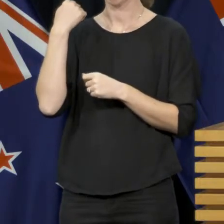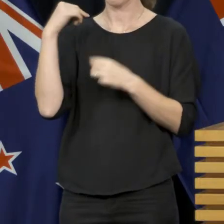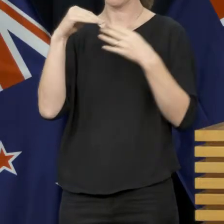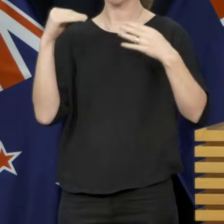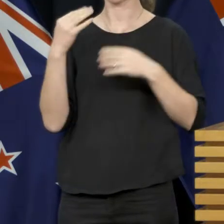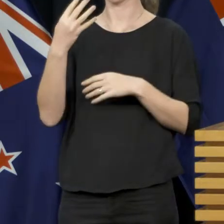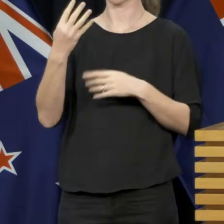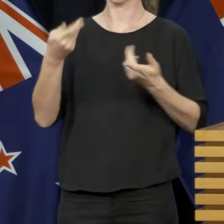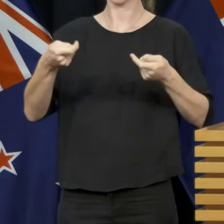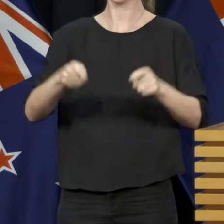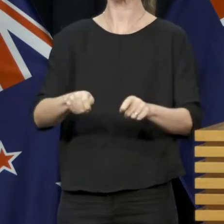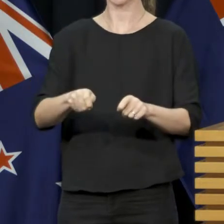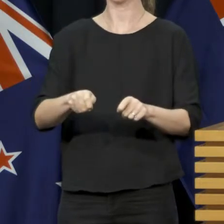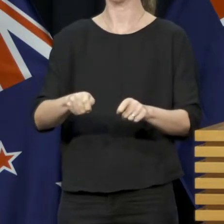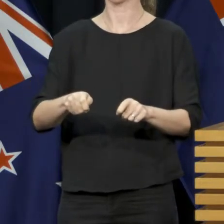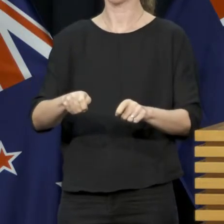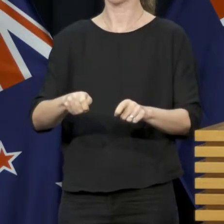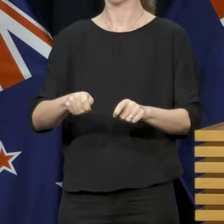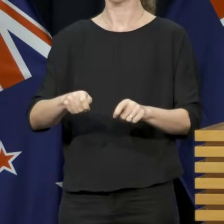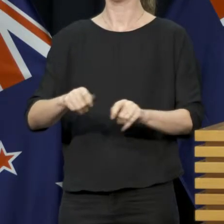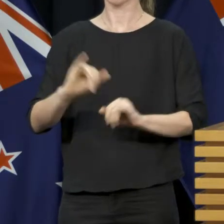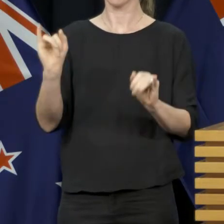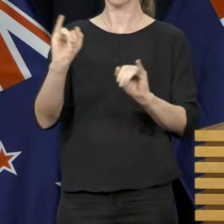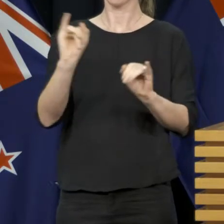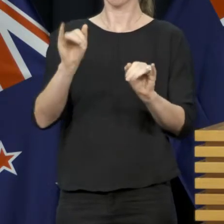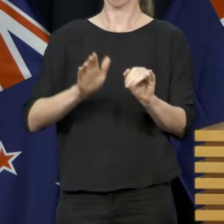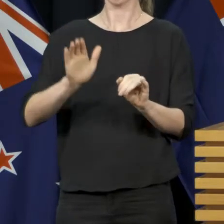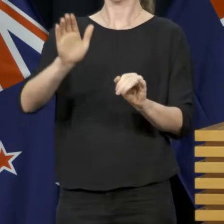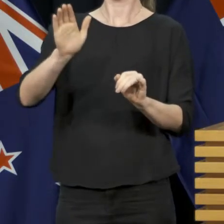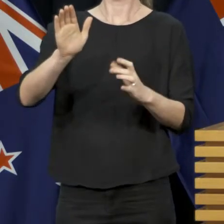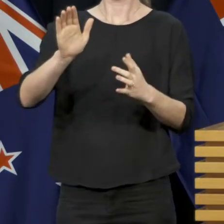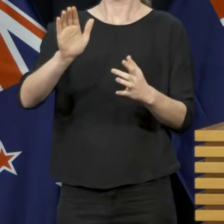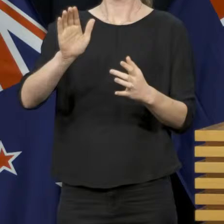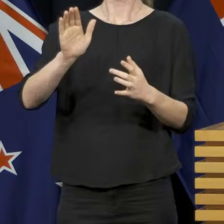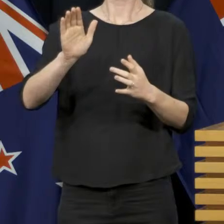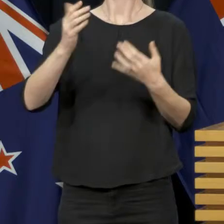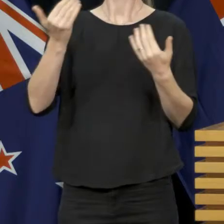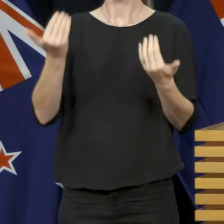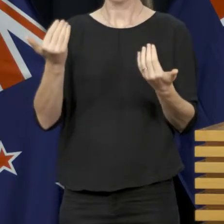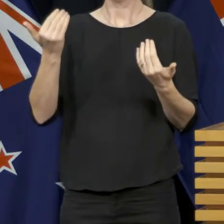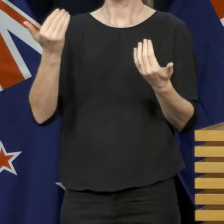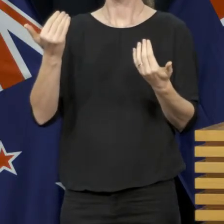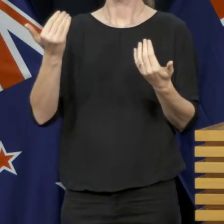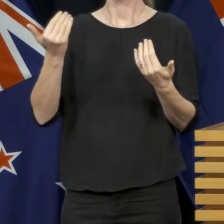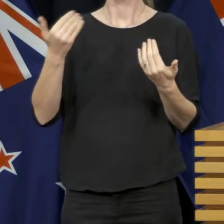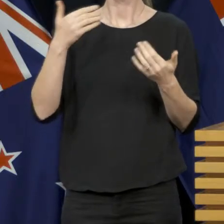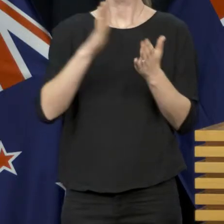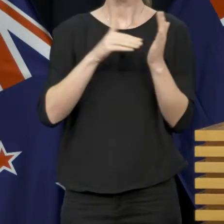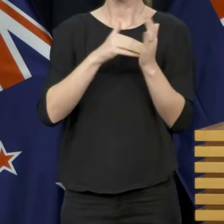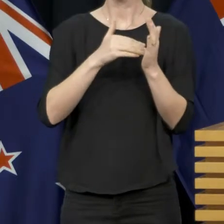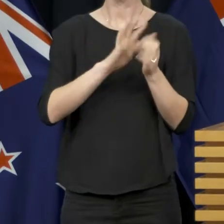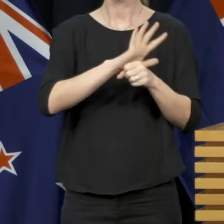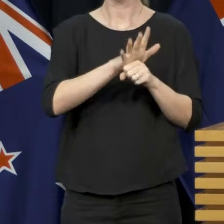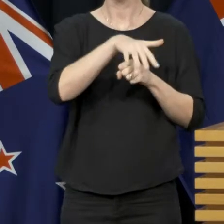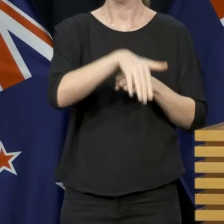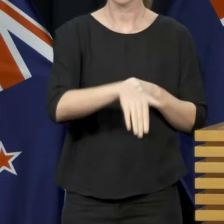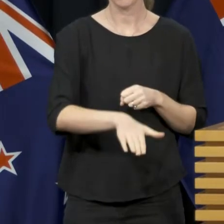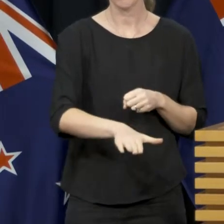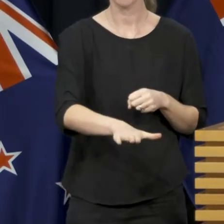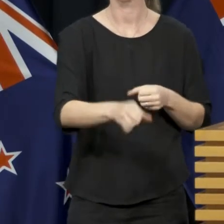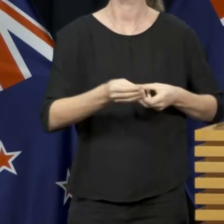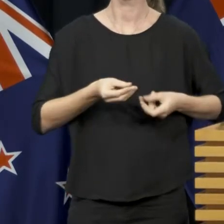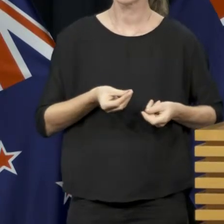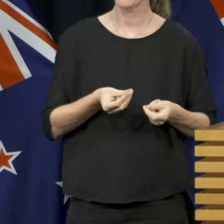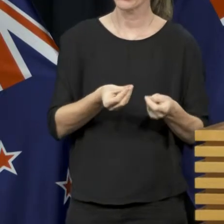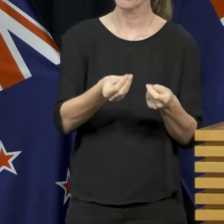a lockdown. We were at the height of our response. But COVID, whilst we are in a position at the moment where COVID has